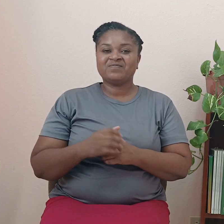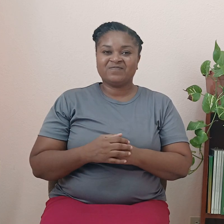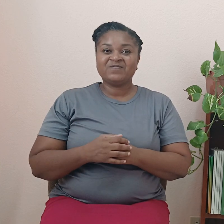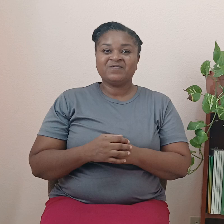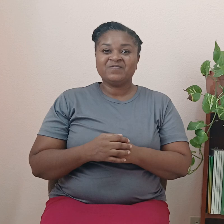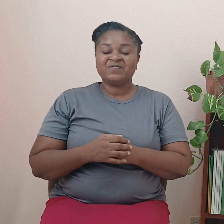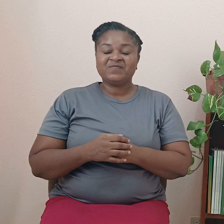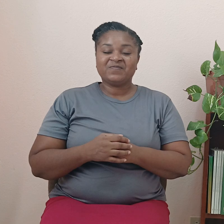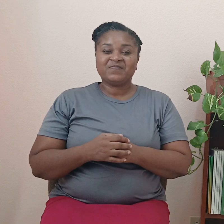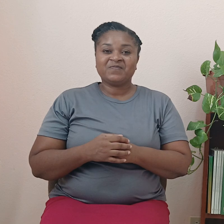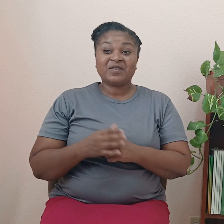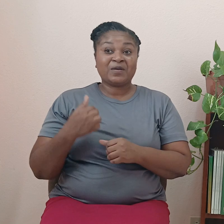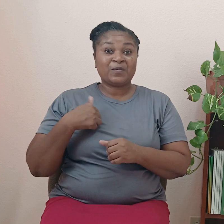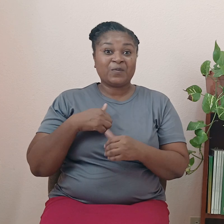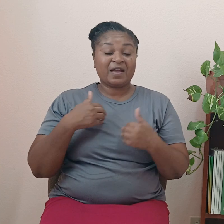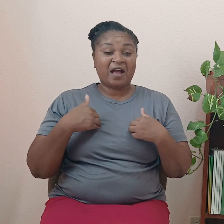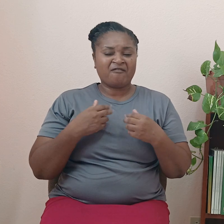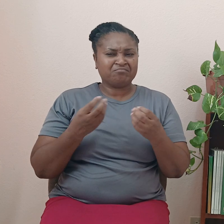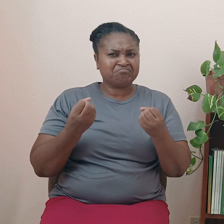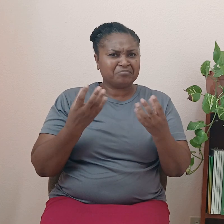We have several affirmations,